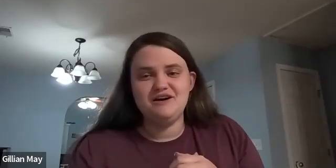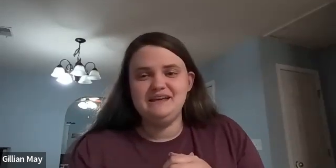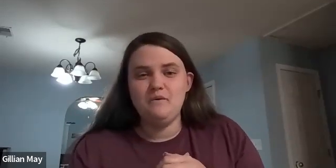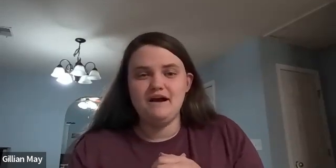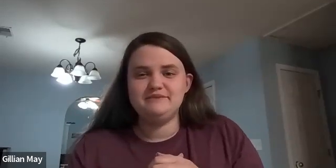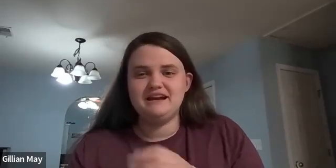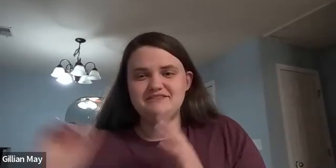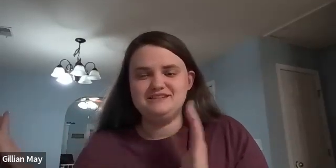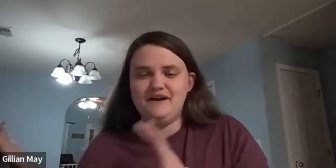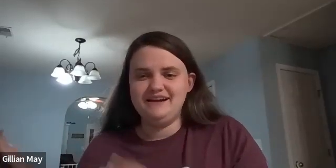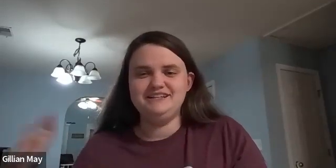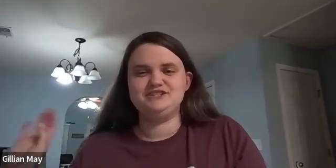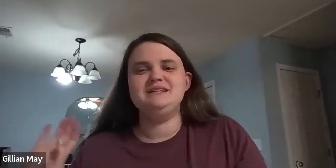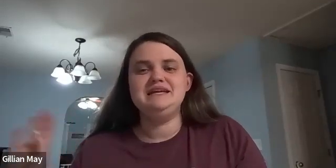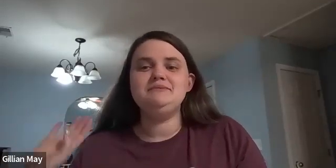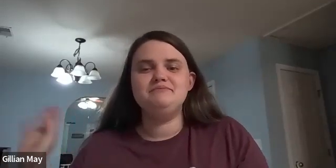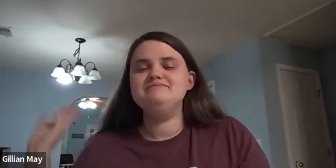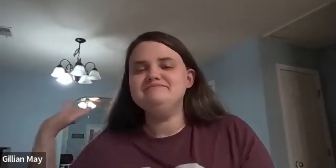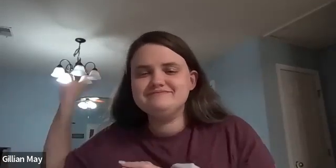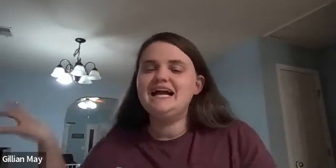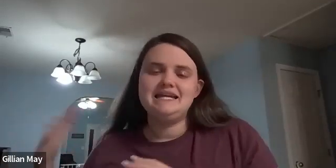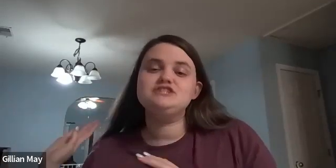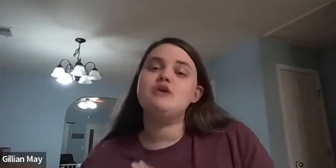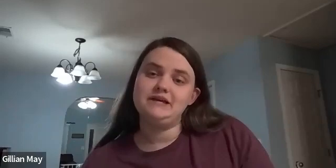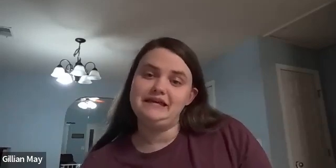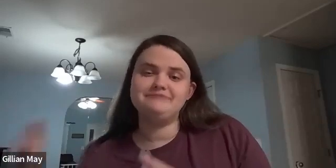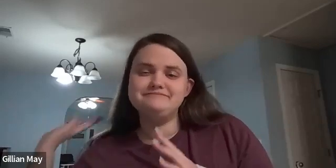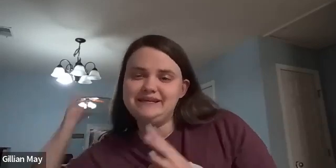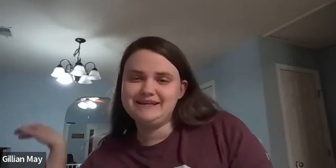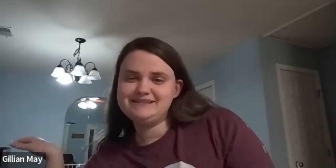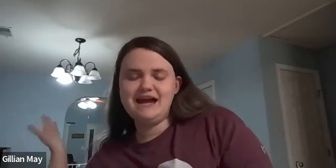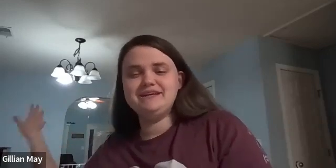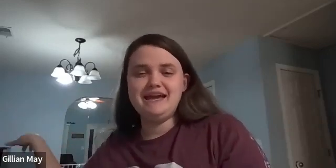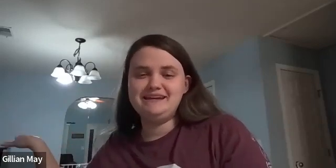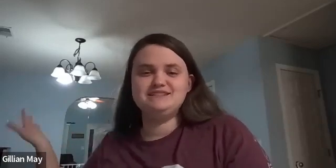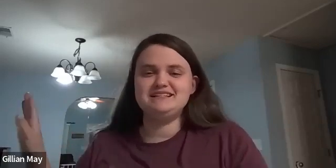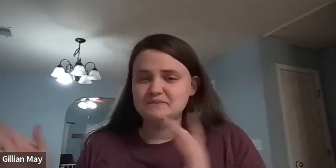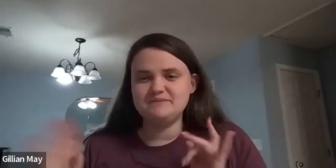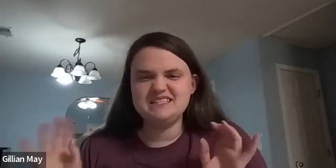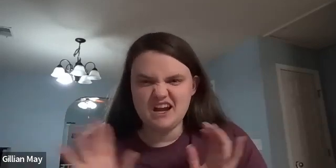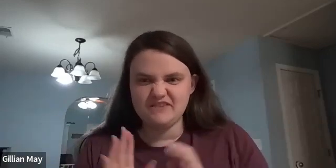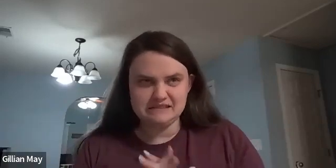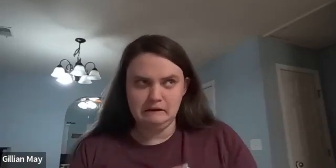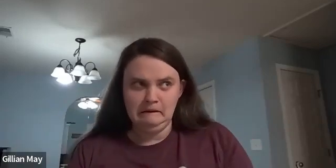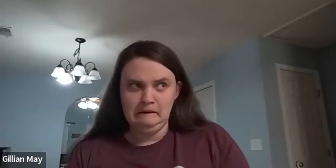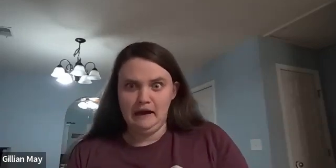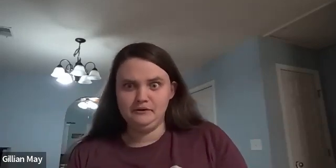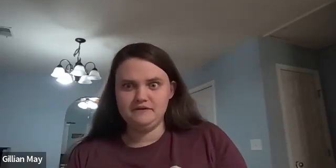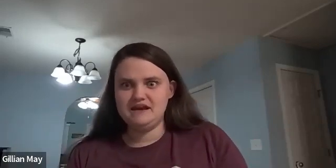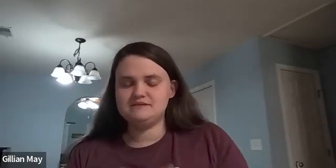he whined, but he's fine. He's a drama king. He is. And I have a gate, and he's like, sometimes he's scared of it. And he's like, I don't know what that is. I'm